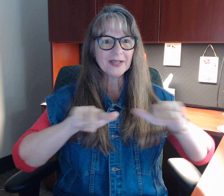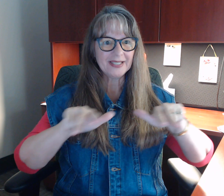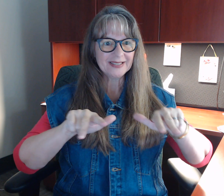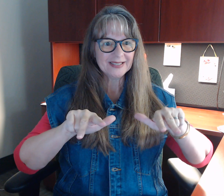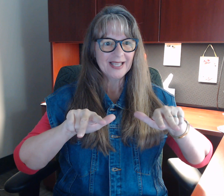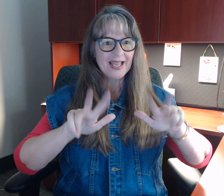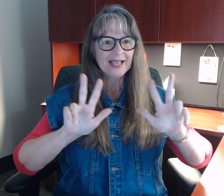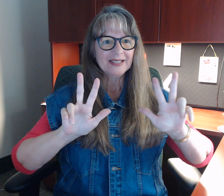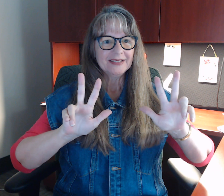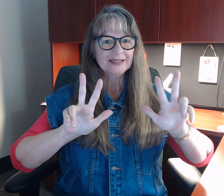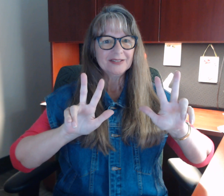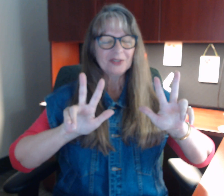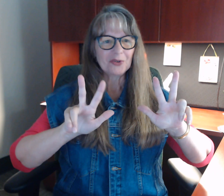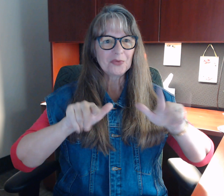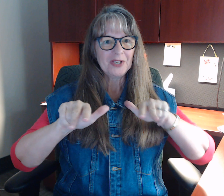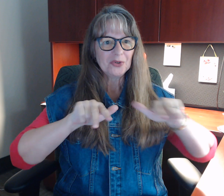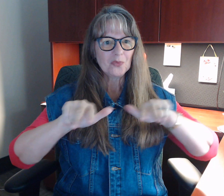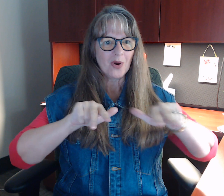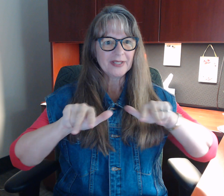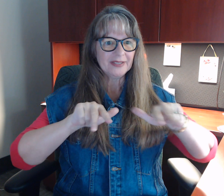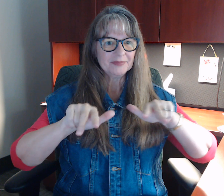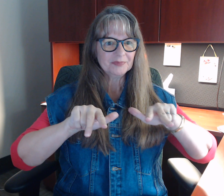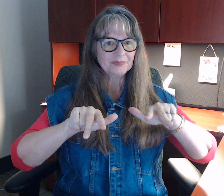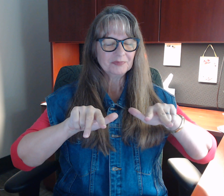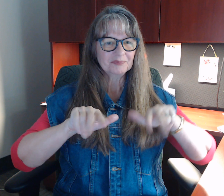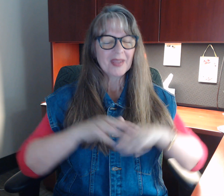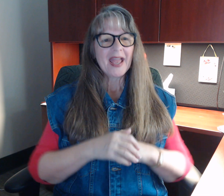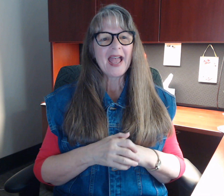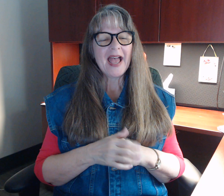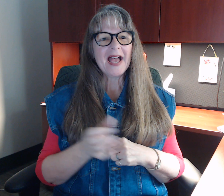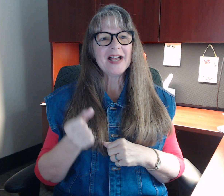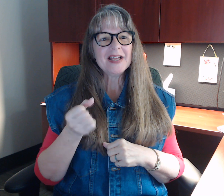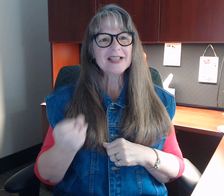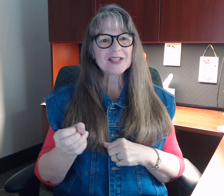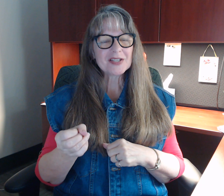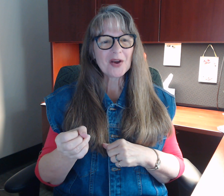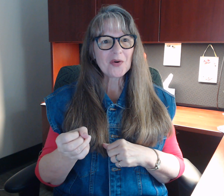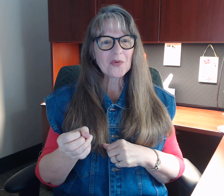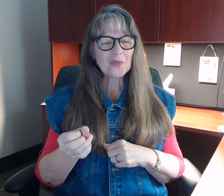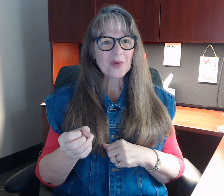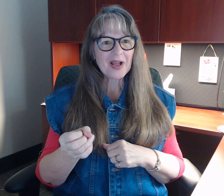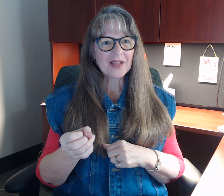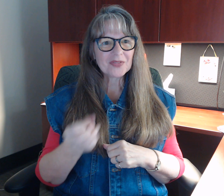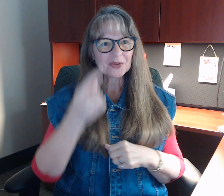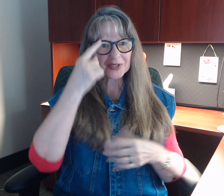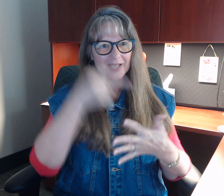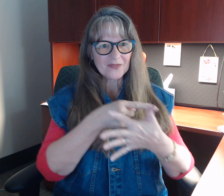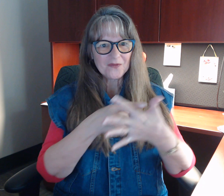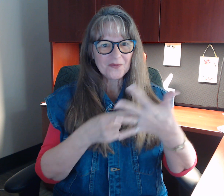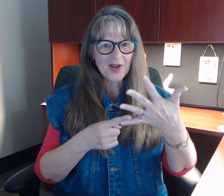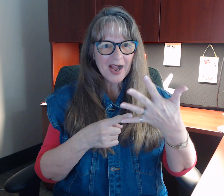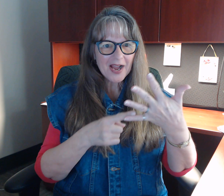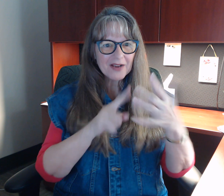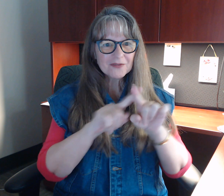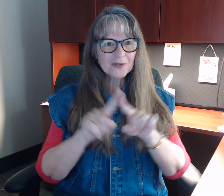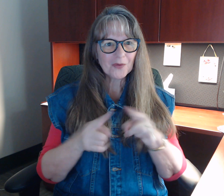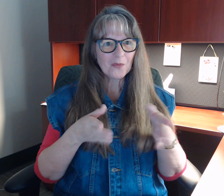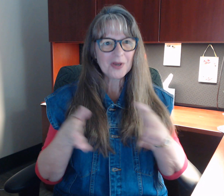walking. You're three and you're walking. And so there's like 5 different ways you